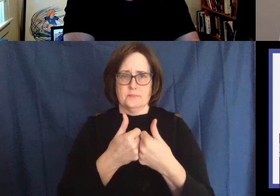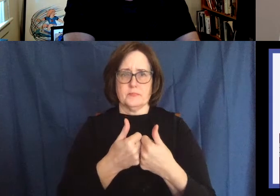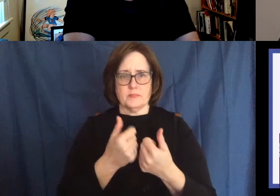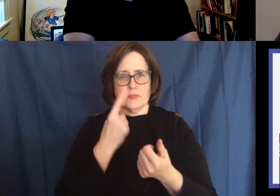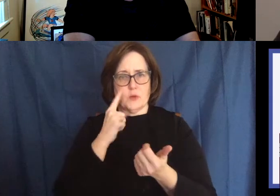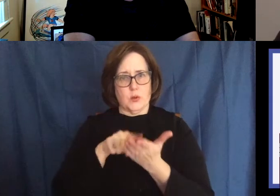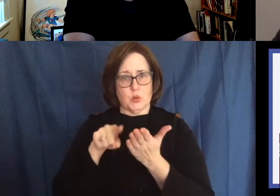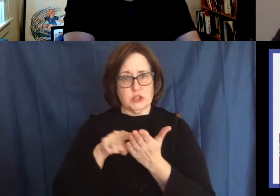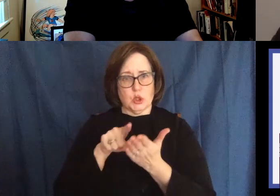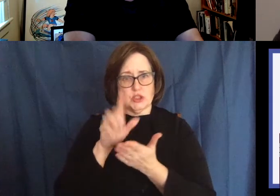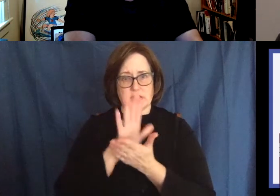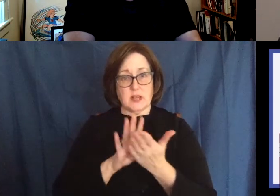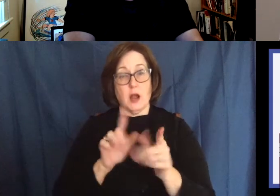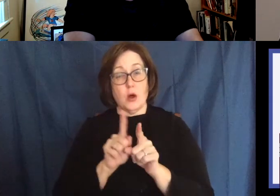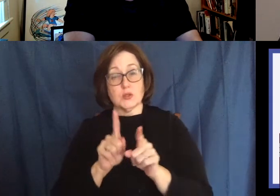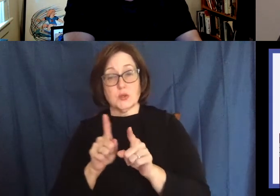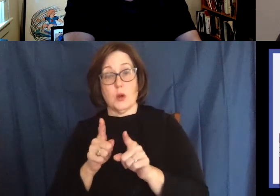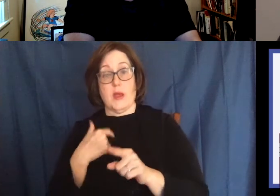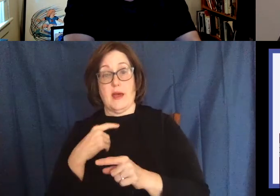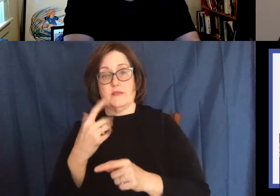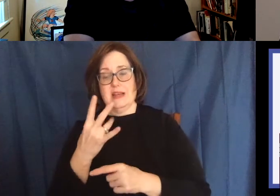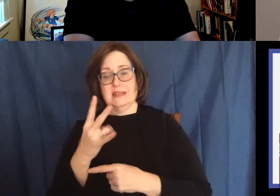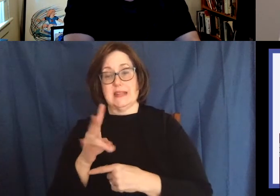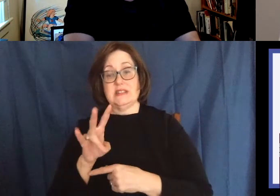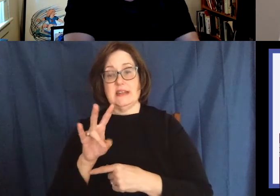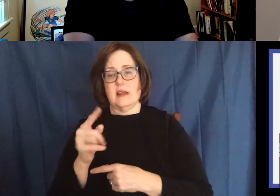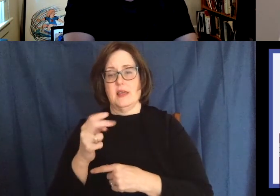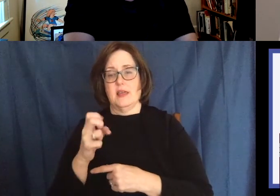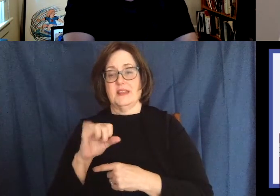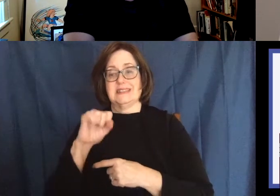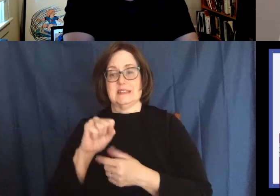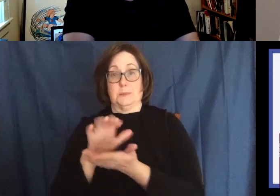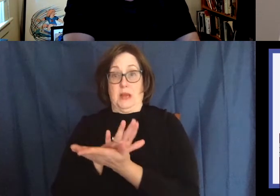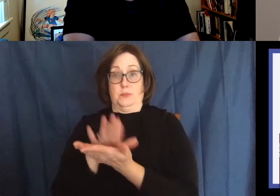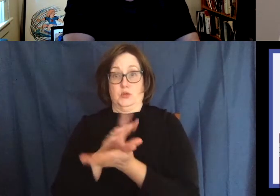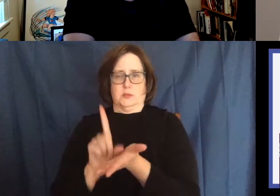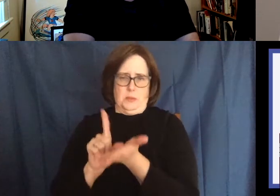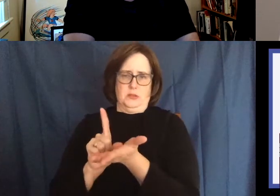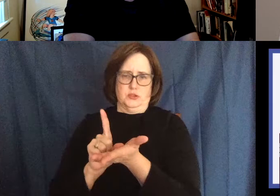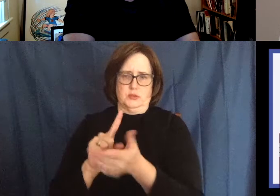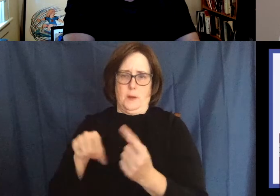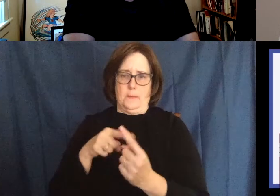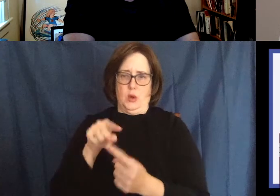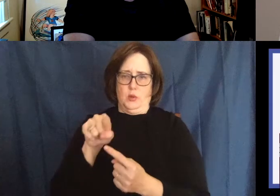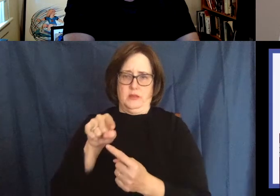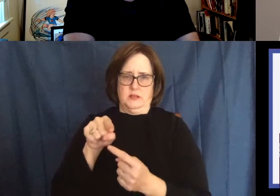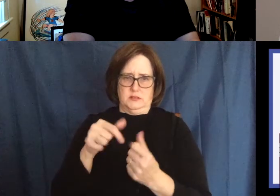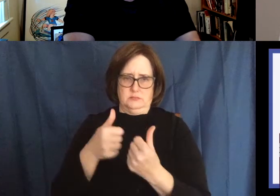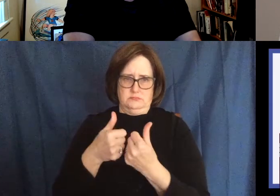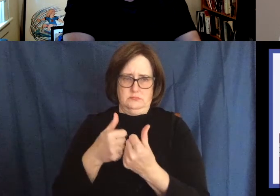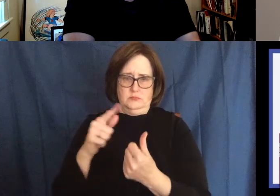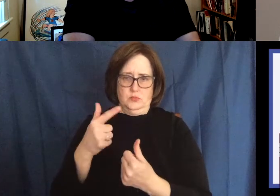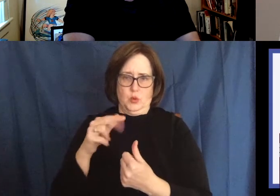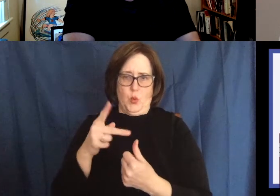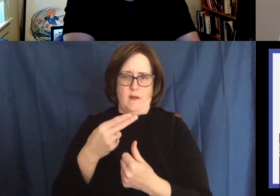17 PhD or master's level thesis papers that have been published around the world about